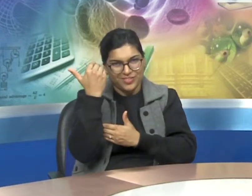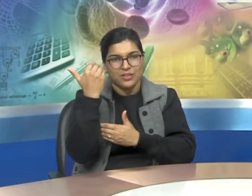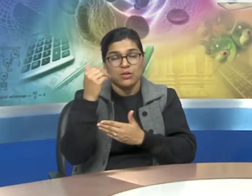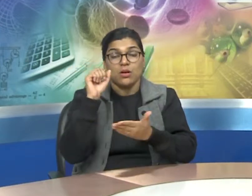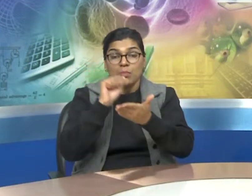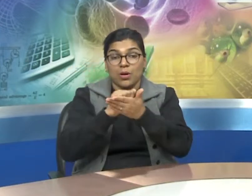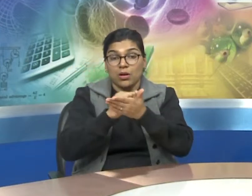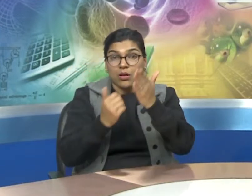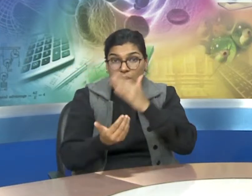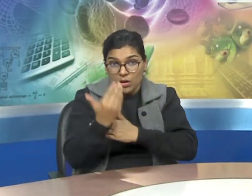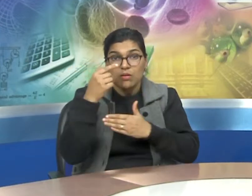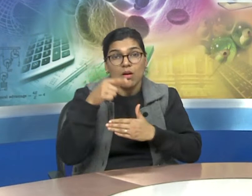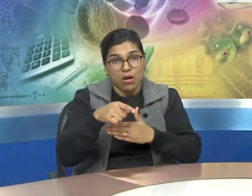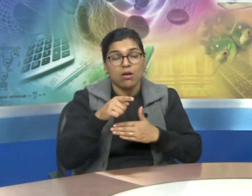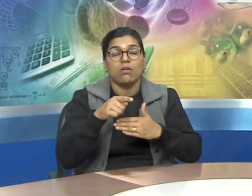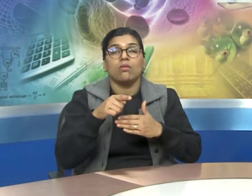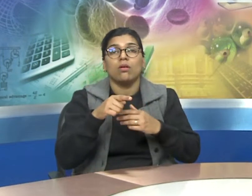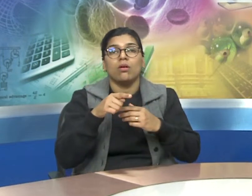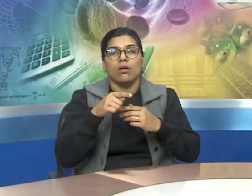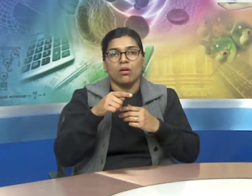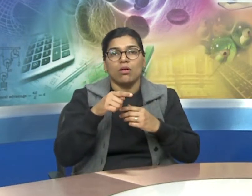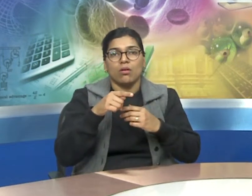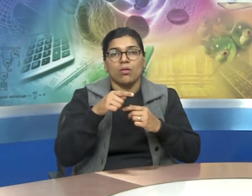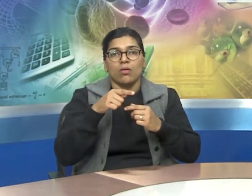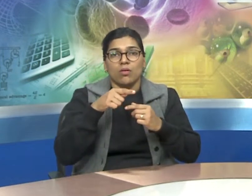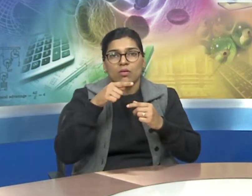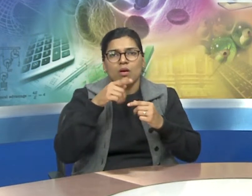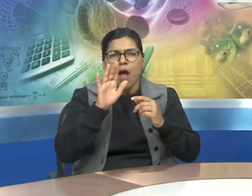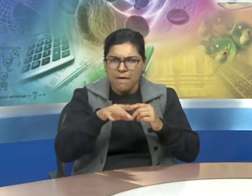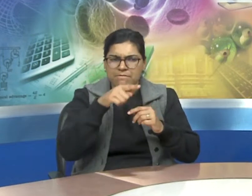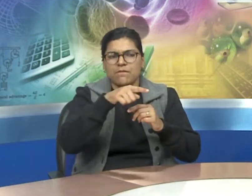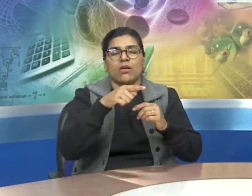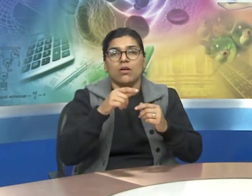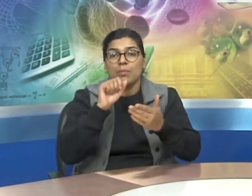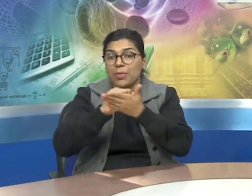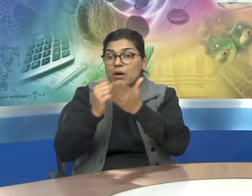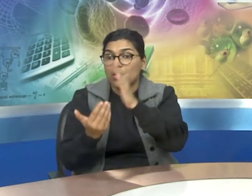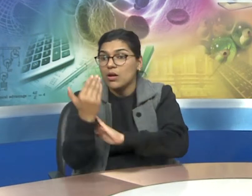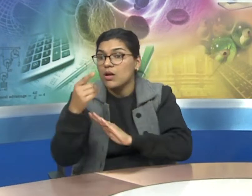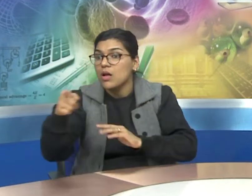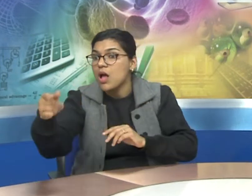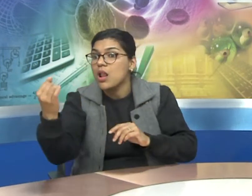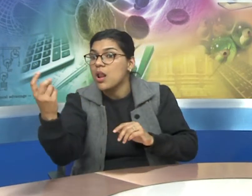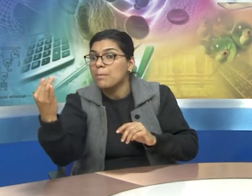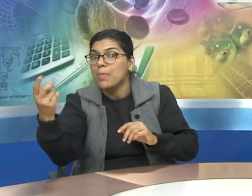Now this is print option. How do we take print?